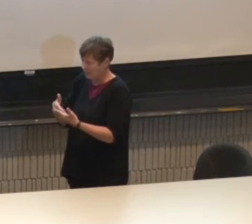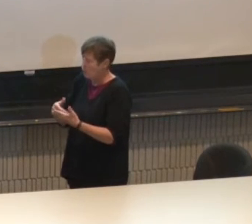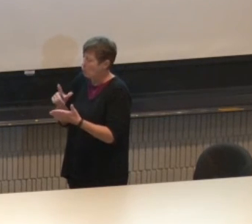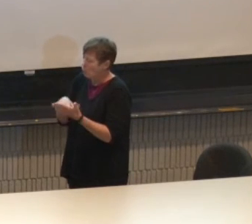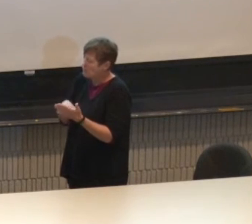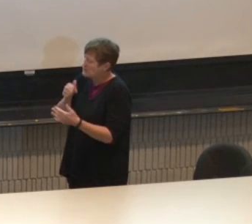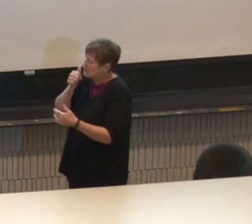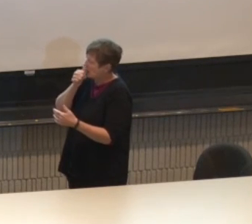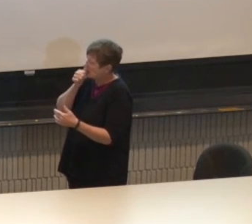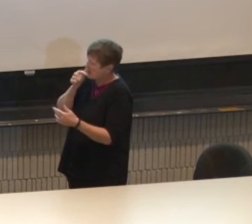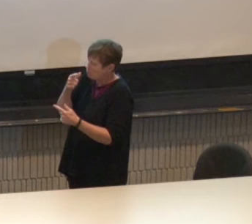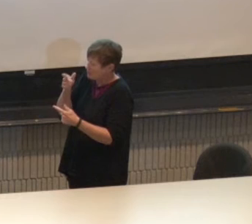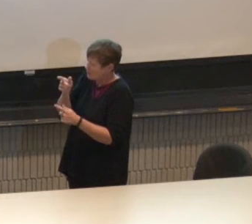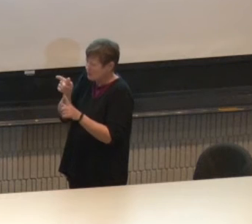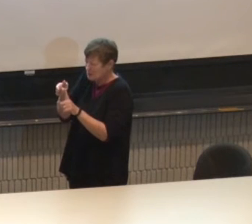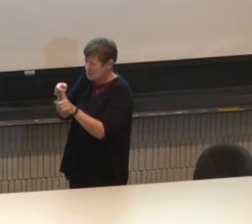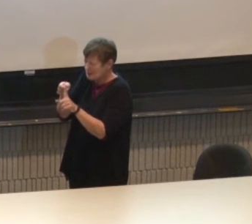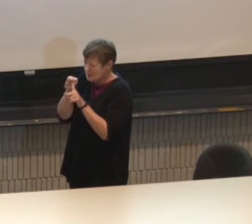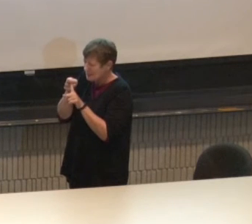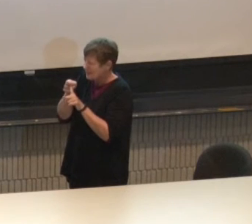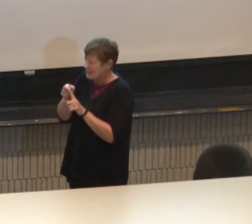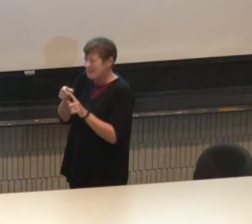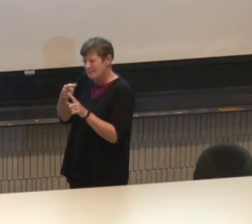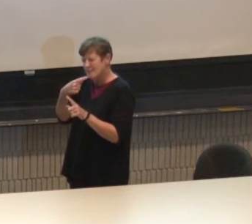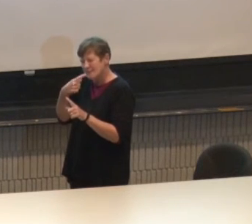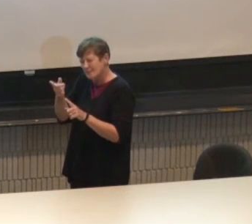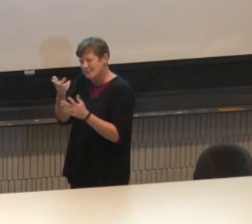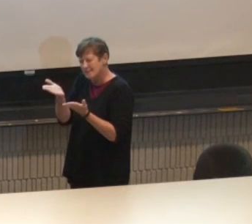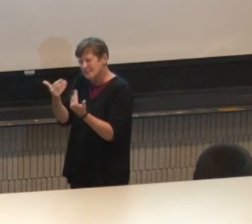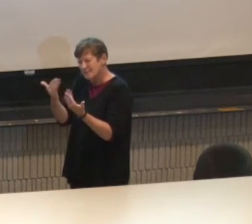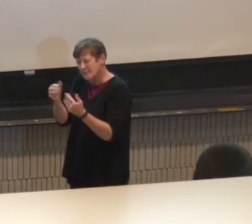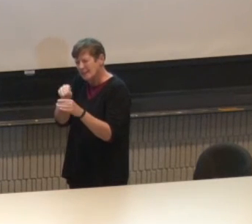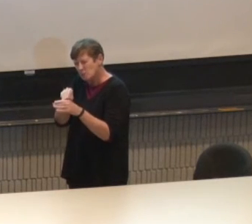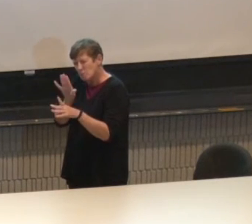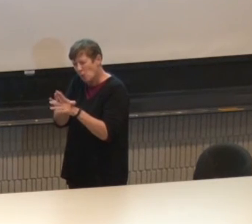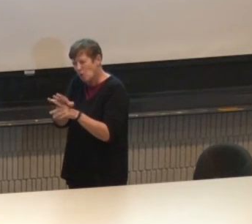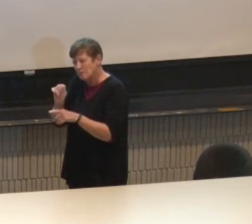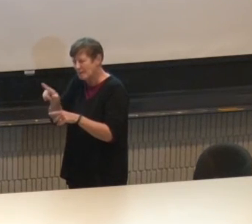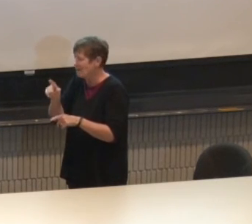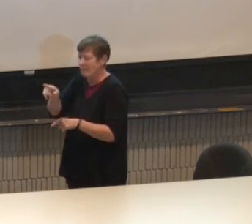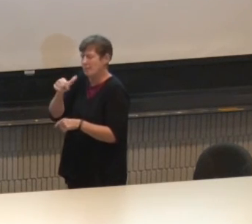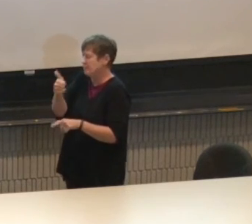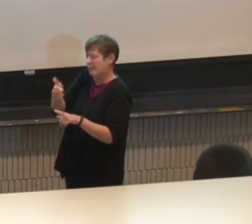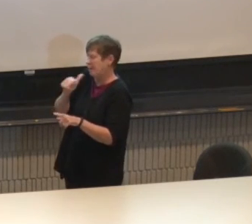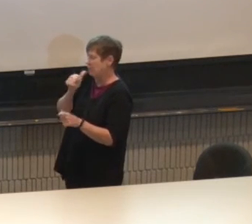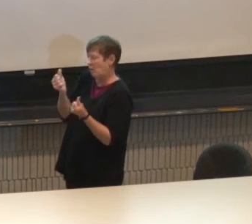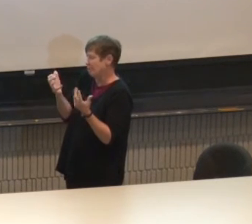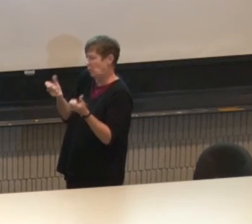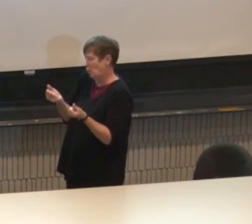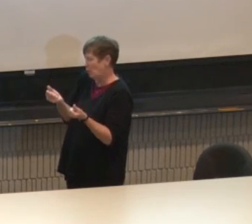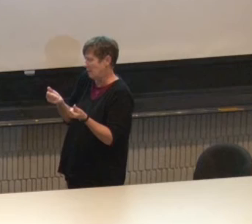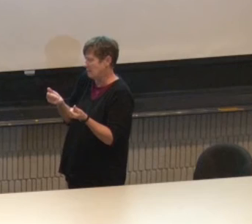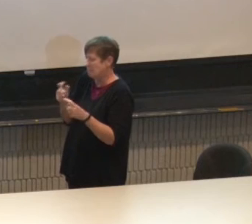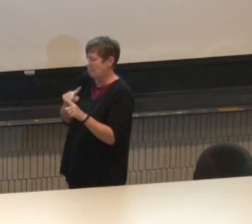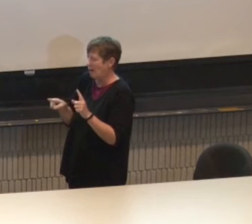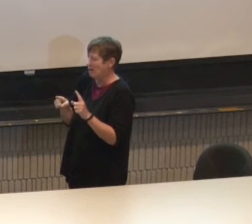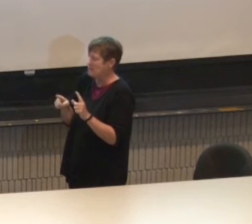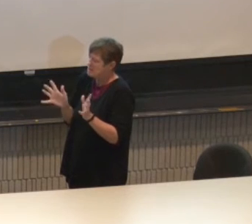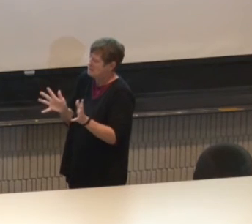having ASL exposed to their baby? And obviously, they're not going to be fooling themselves as a hearing parent. So what do you think the secret is in